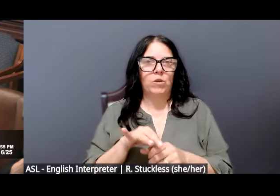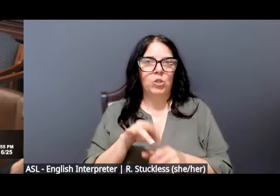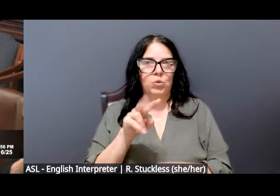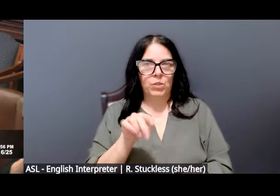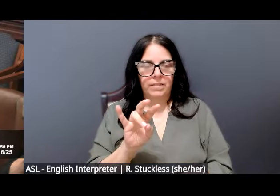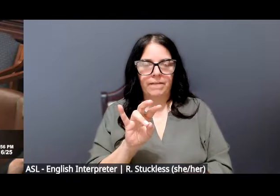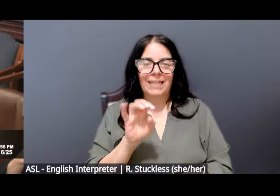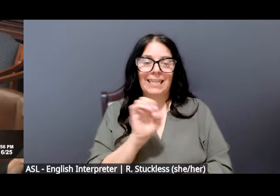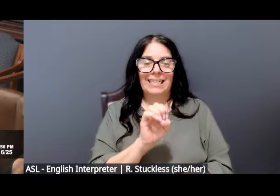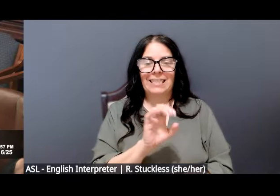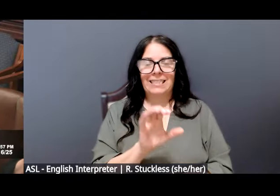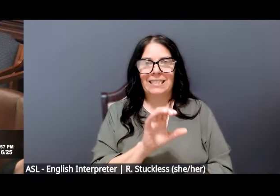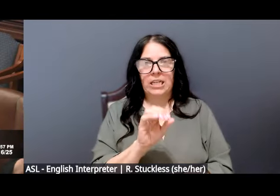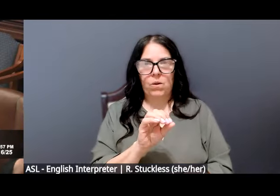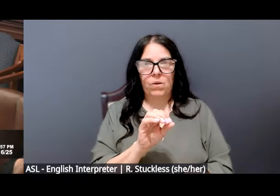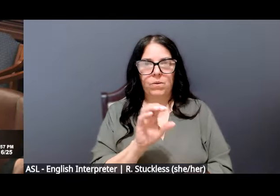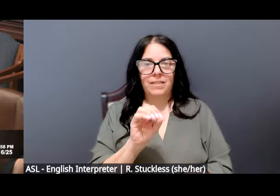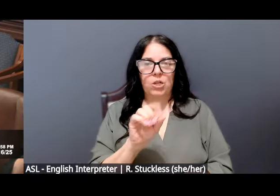01679.